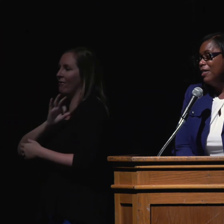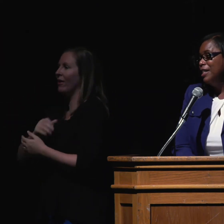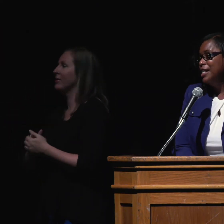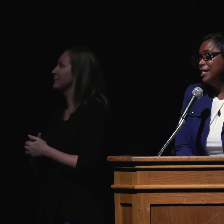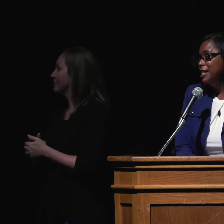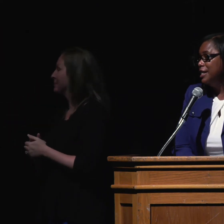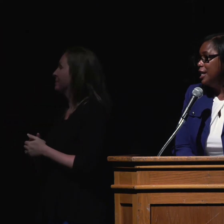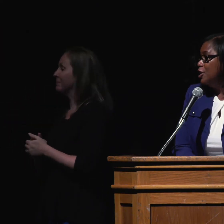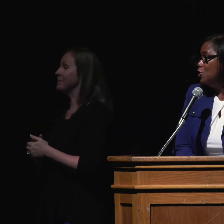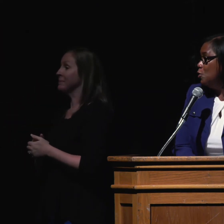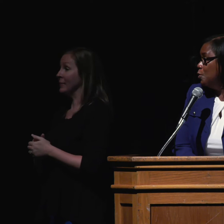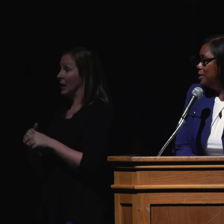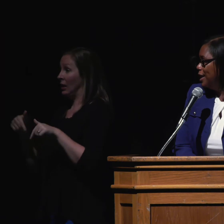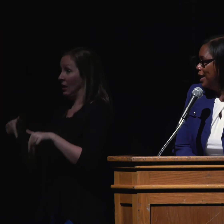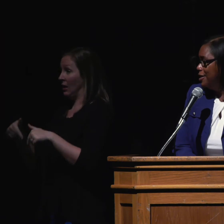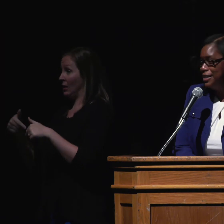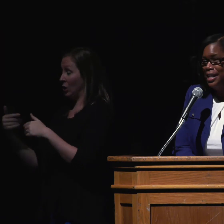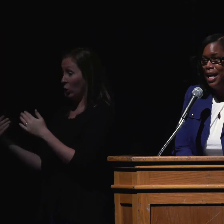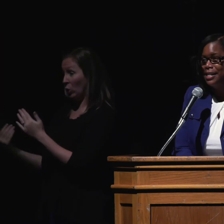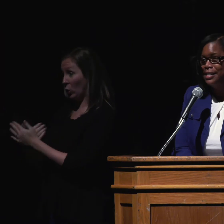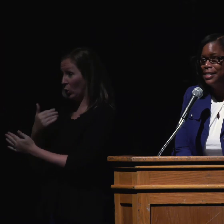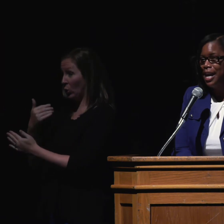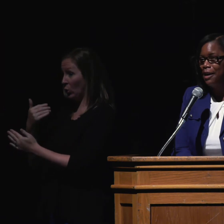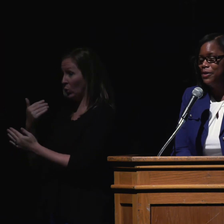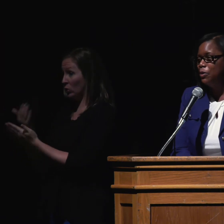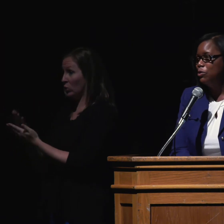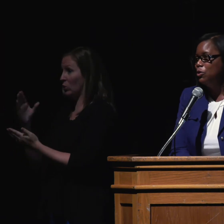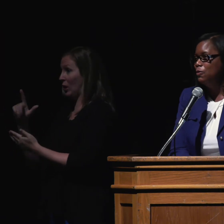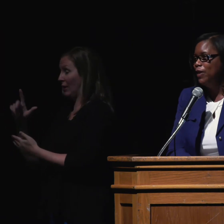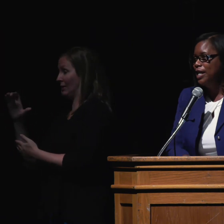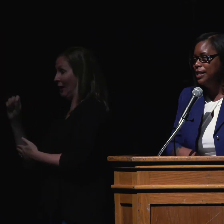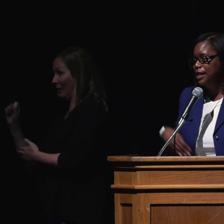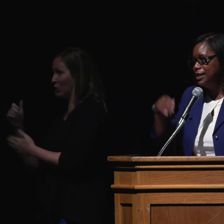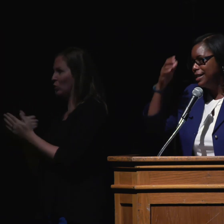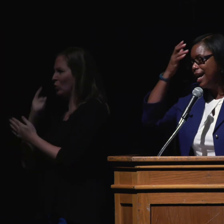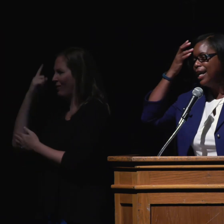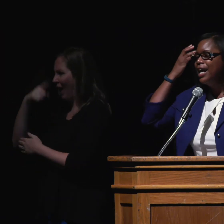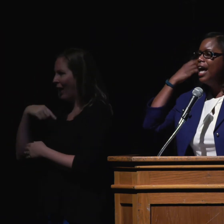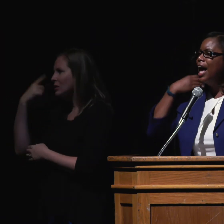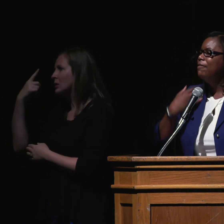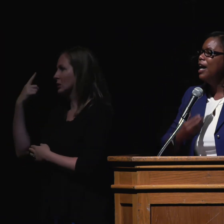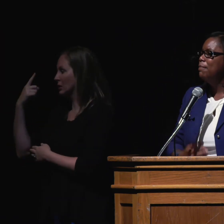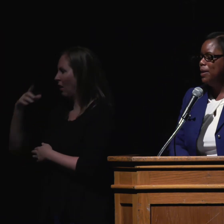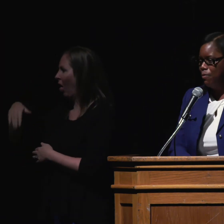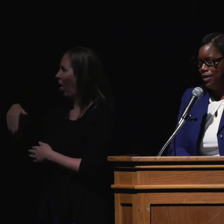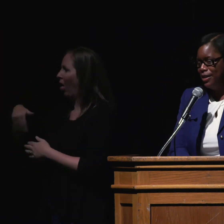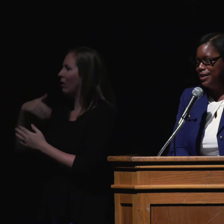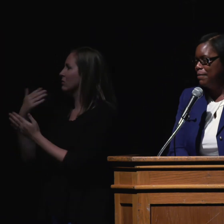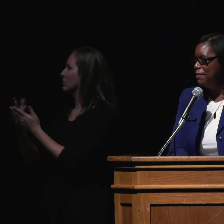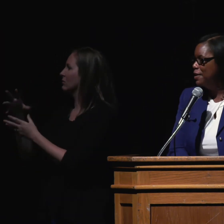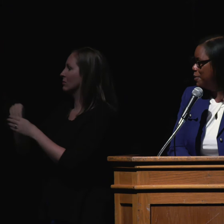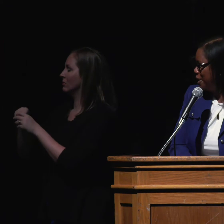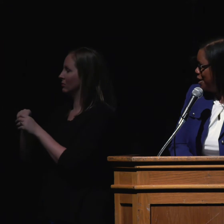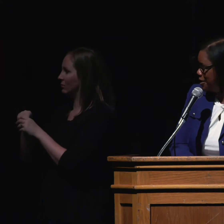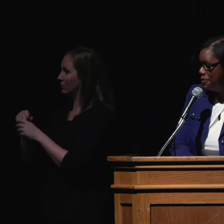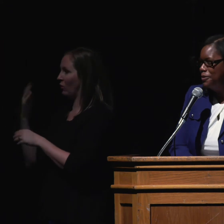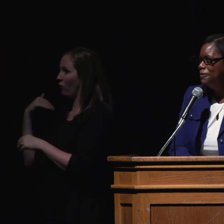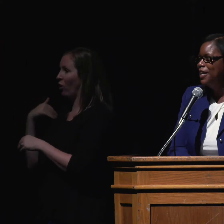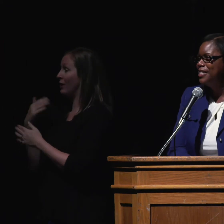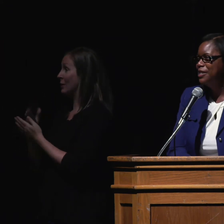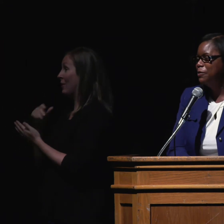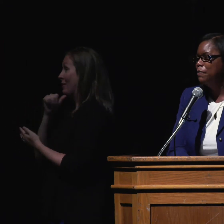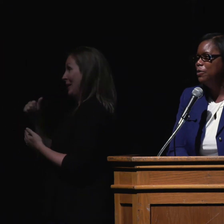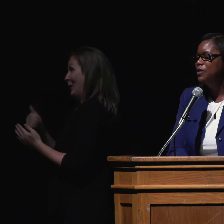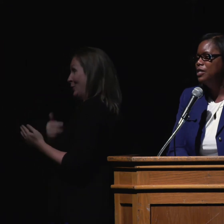Now, this is the new to LCS staff, so new faces that have not been with us. Some of them are not so